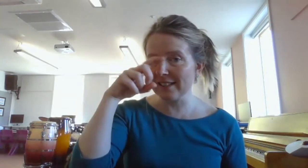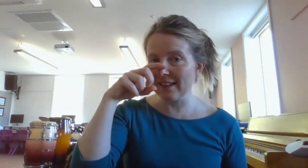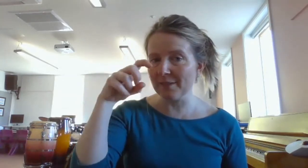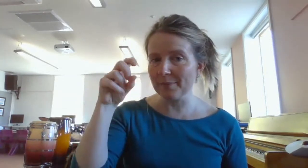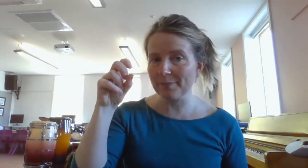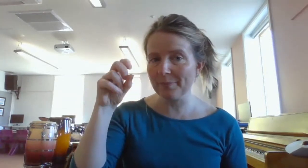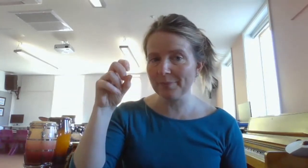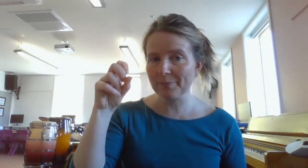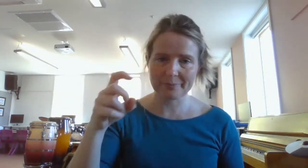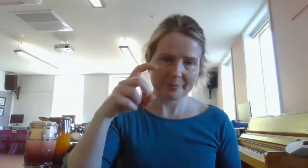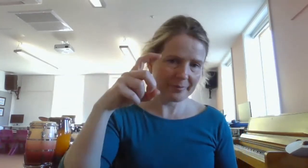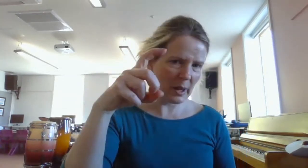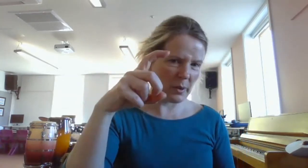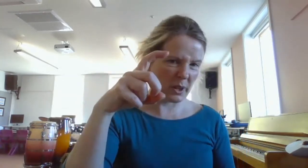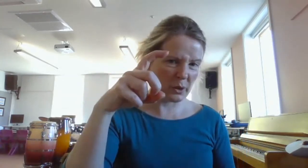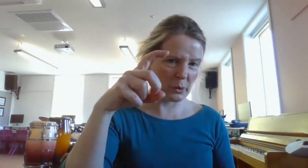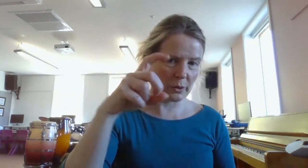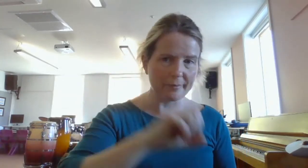sister, with a claw.